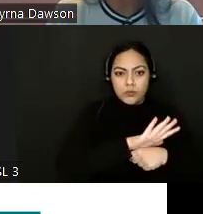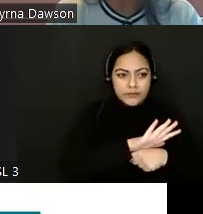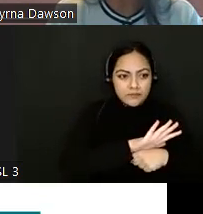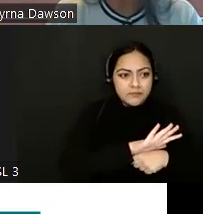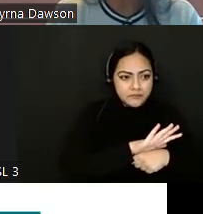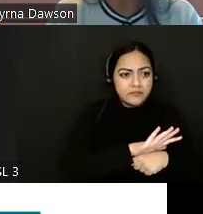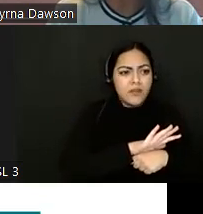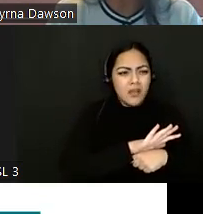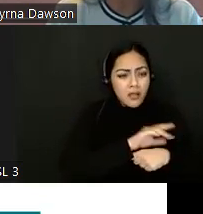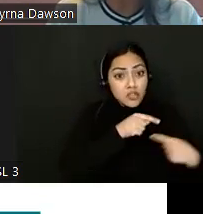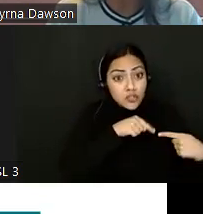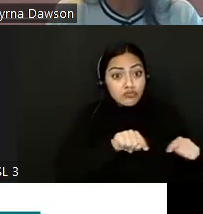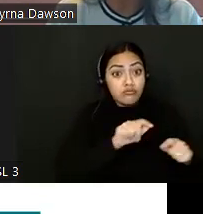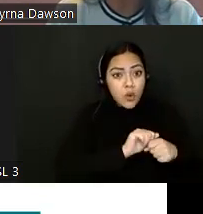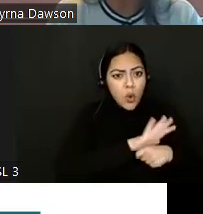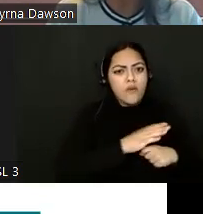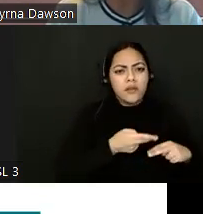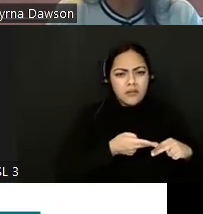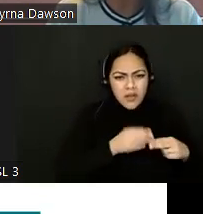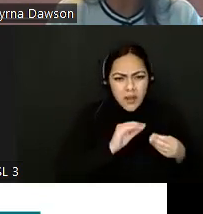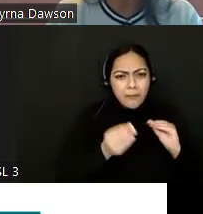number of victims in each of the years following.